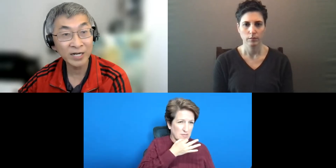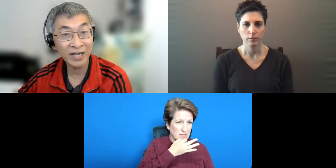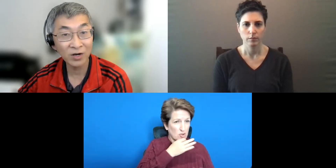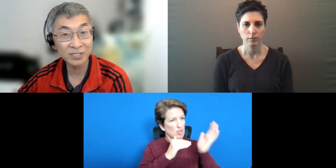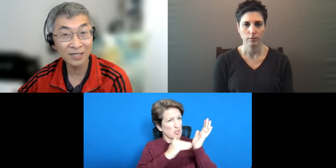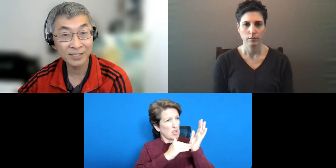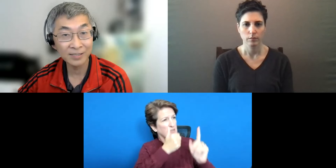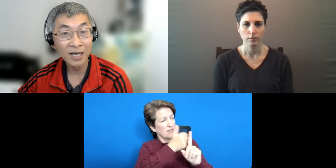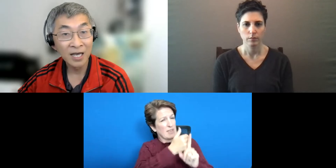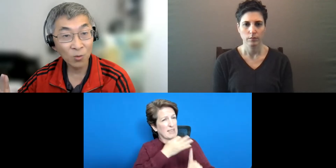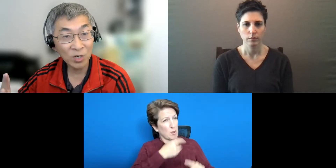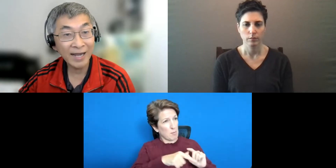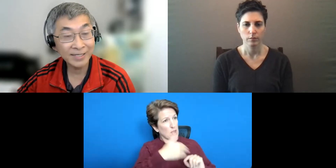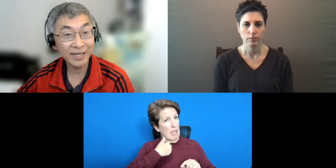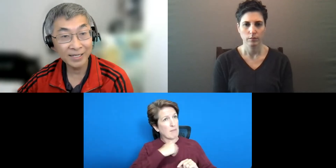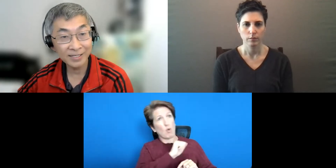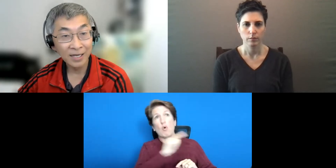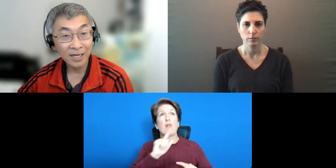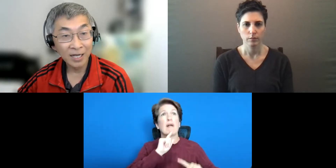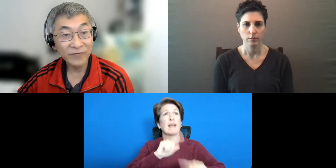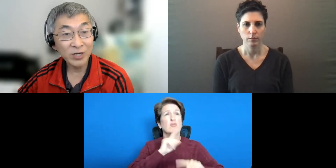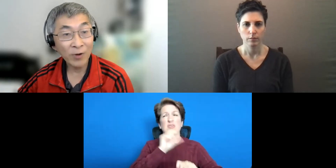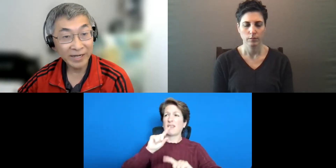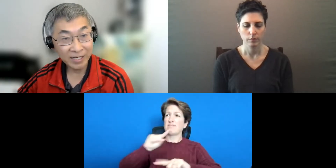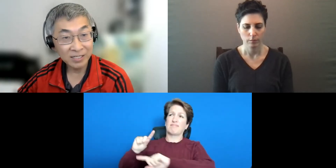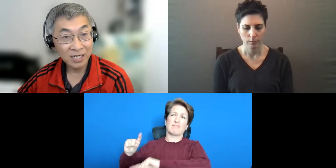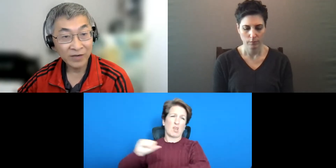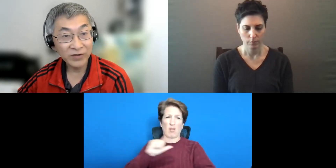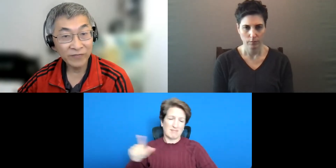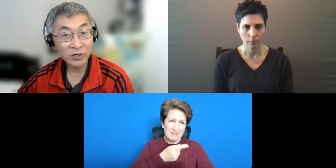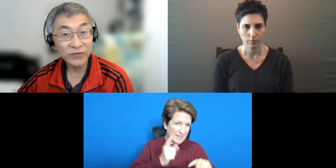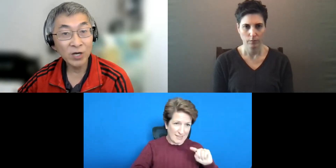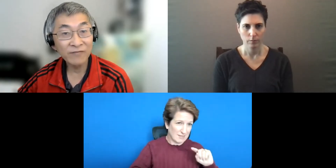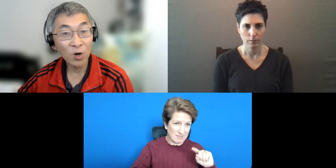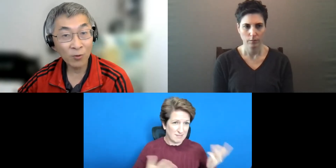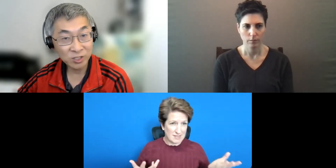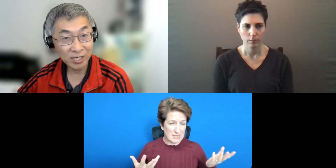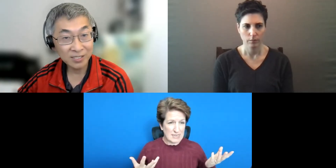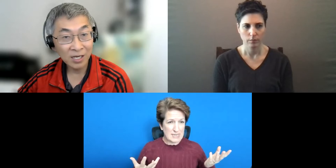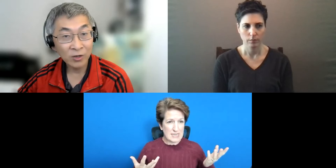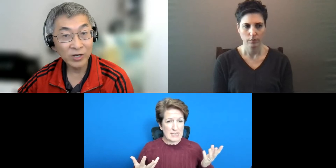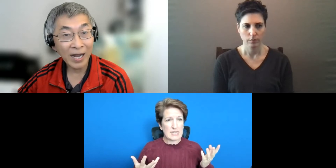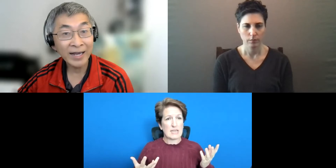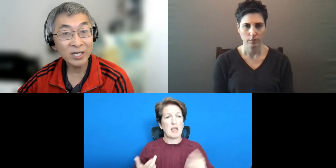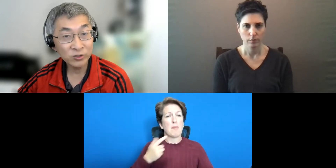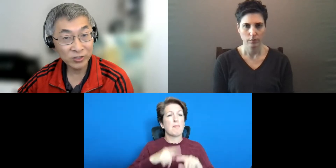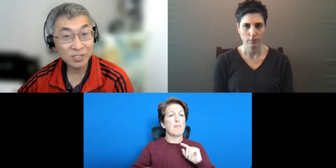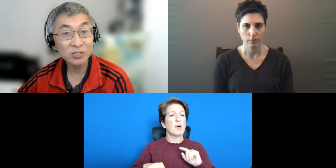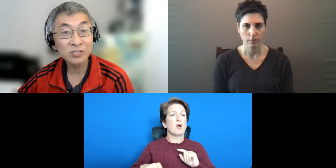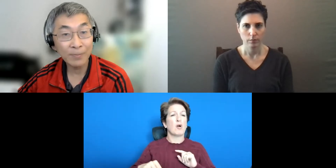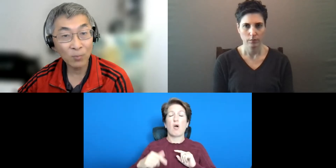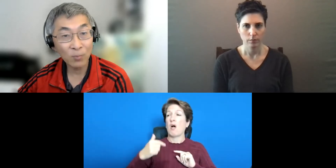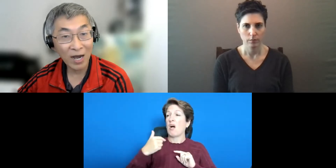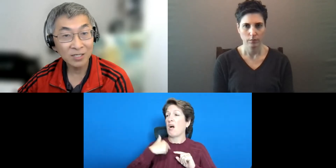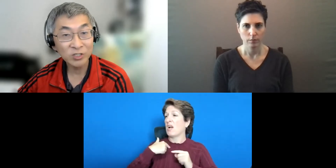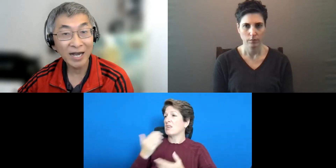may not have all the answers. So what I say is, if you are ready, if you have more questions, I can introduce you